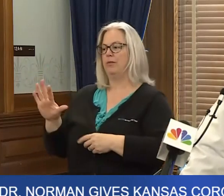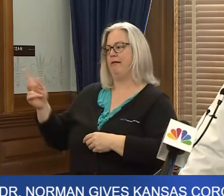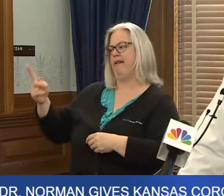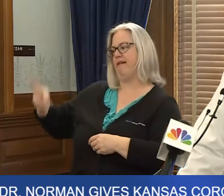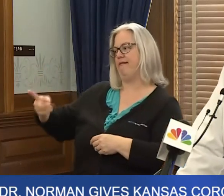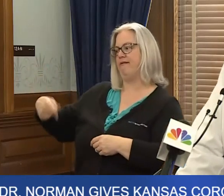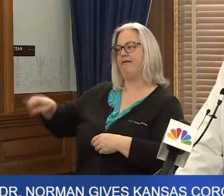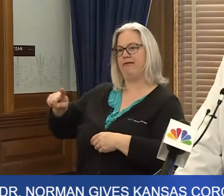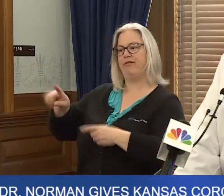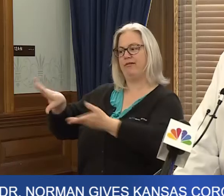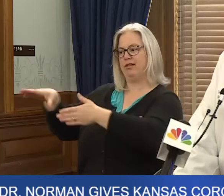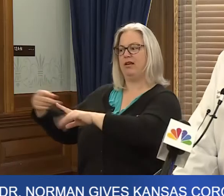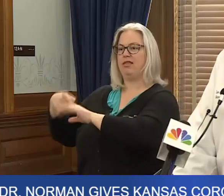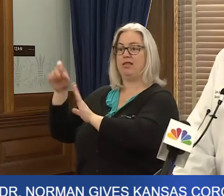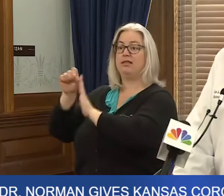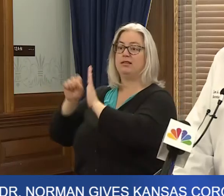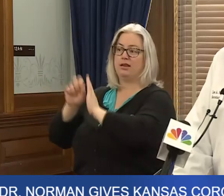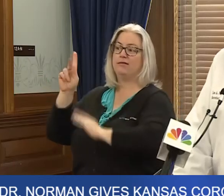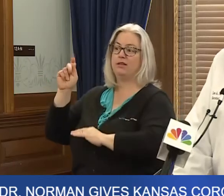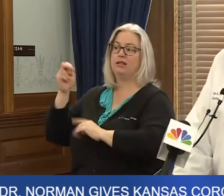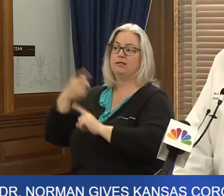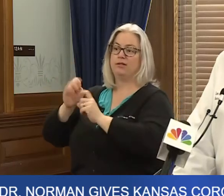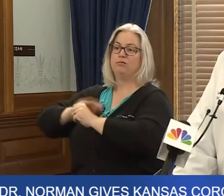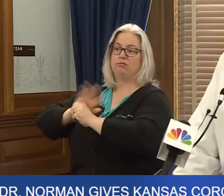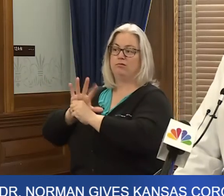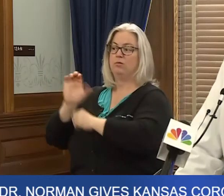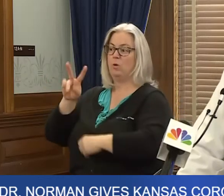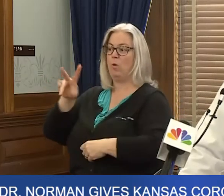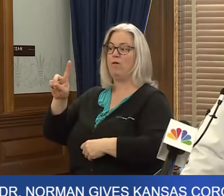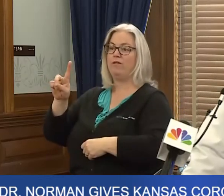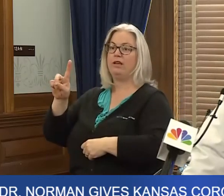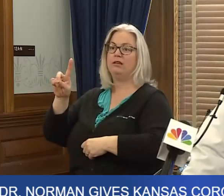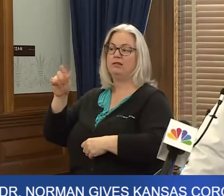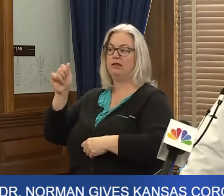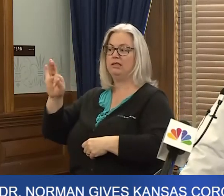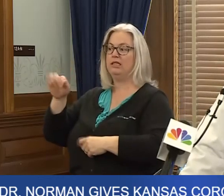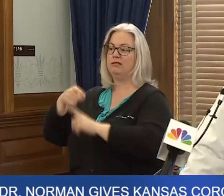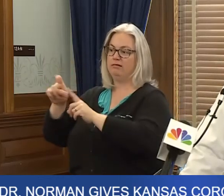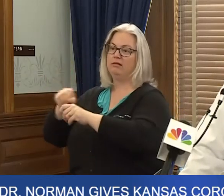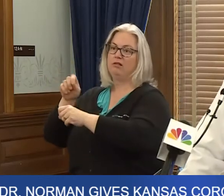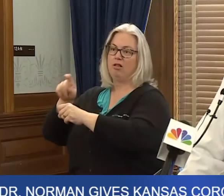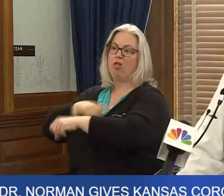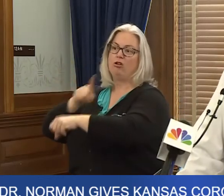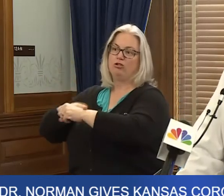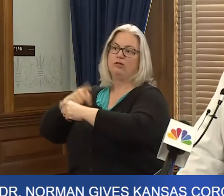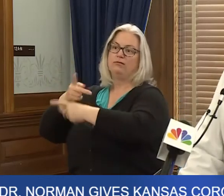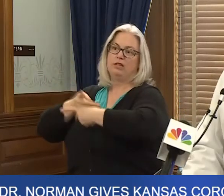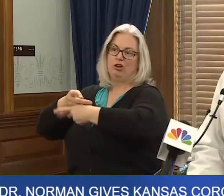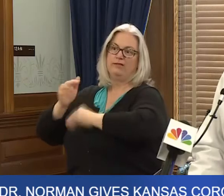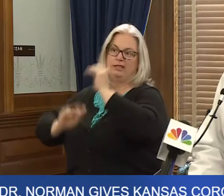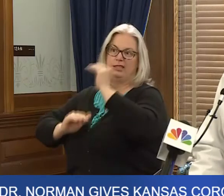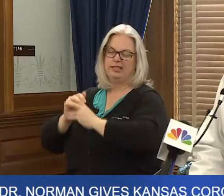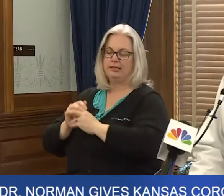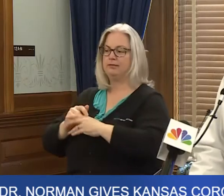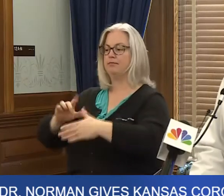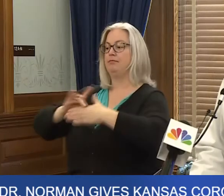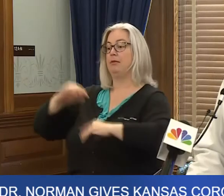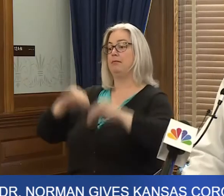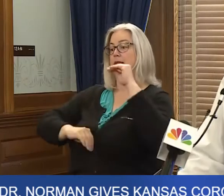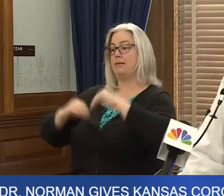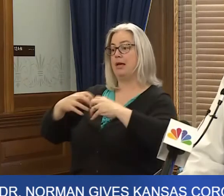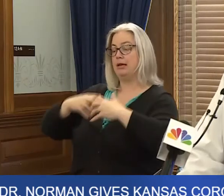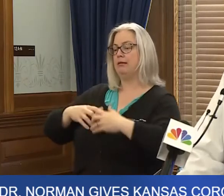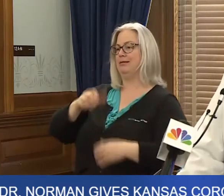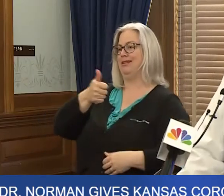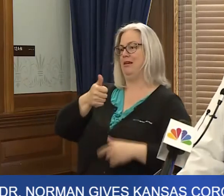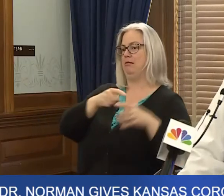of the deaths in the state of Kansas from COVID-19 have been in long-term care facilities. Meatpacking industries, 10